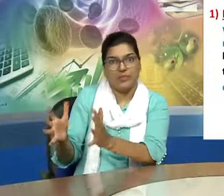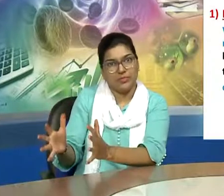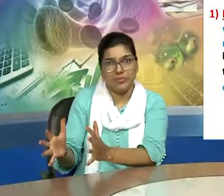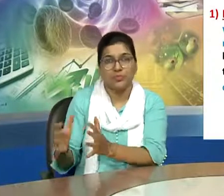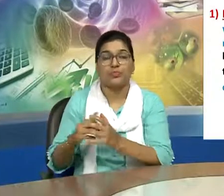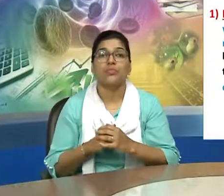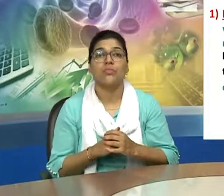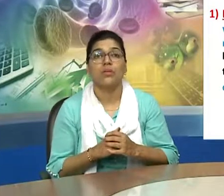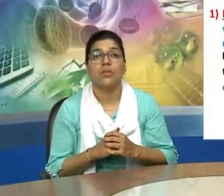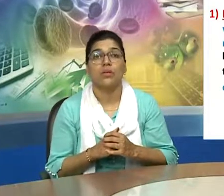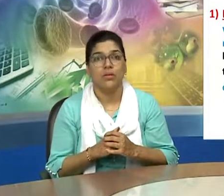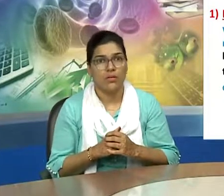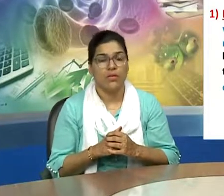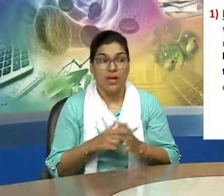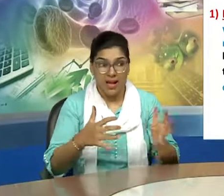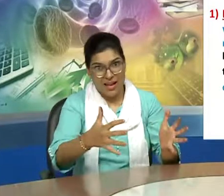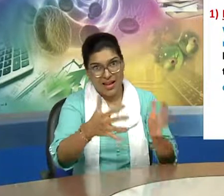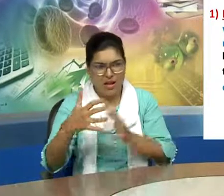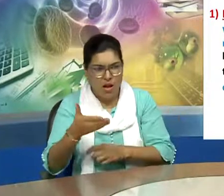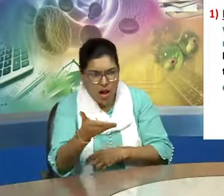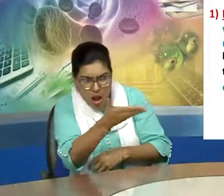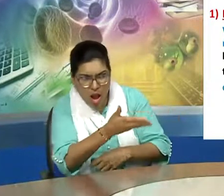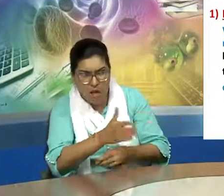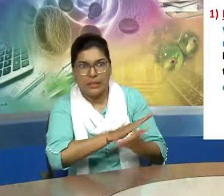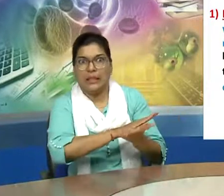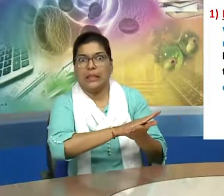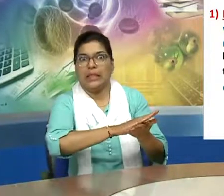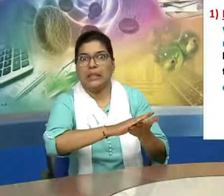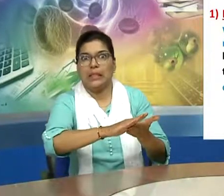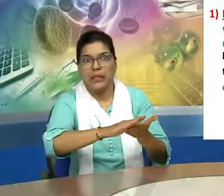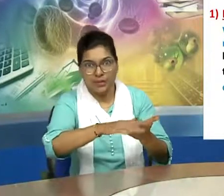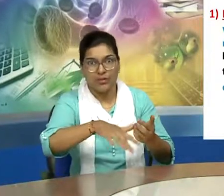of biodiversity of the area.